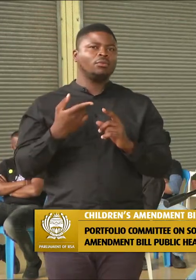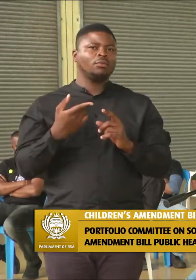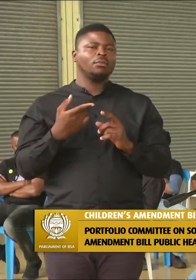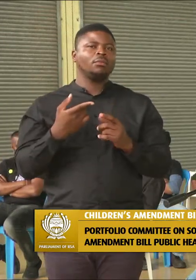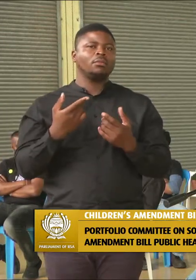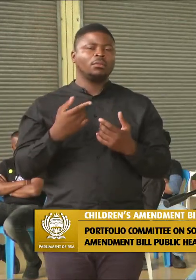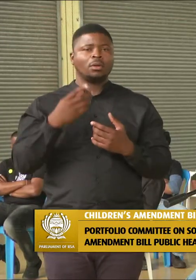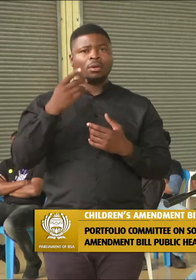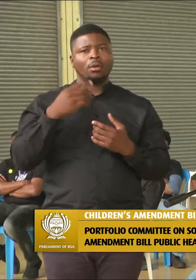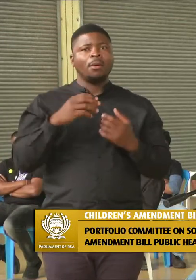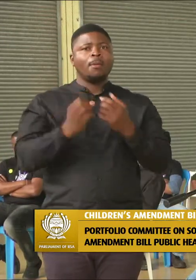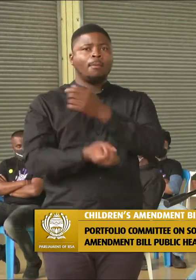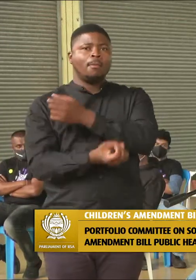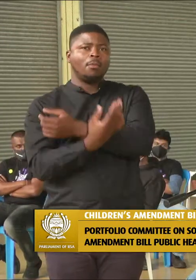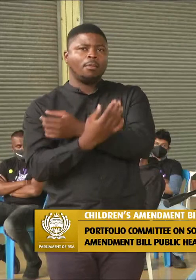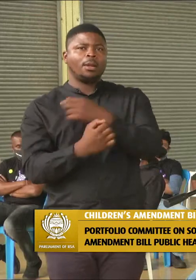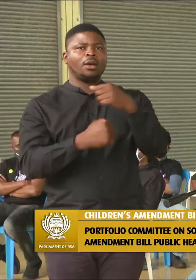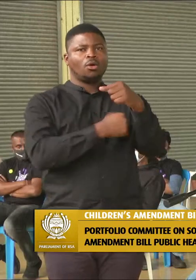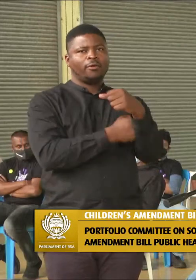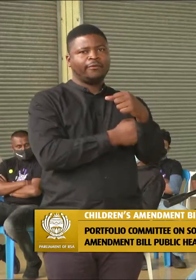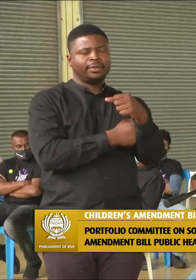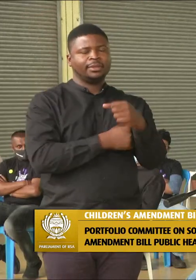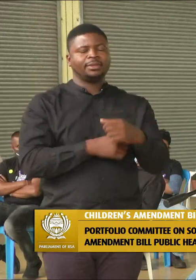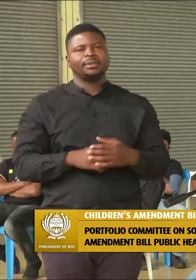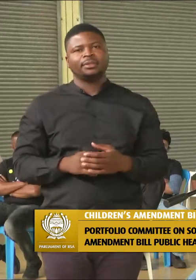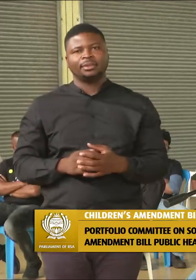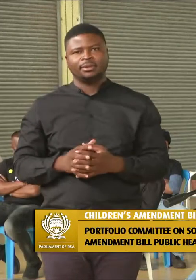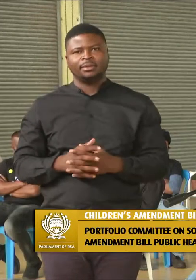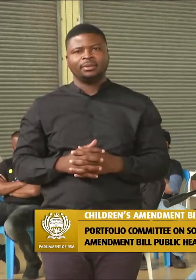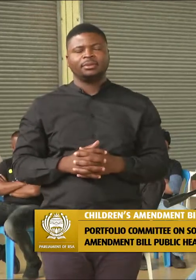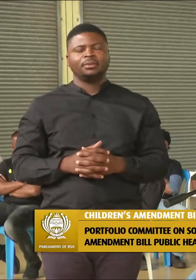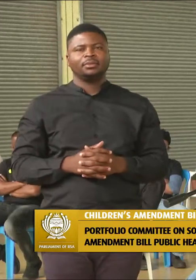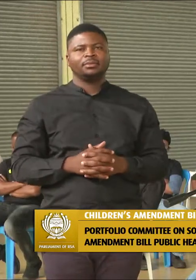from the Mpumalanga office. Thank you.